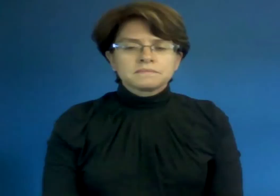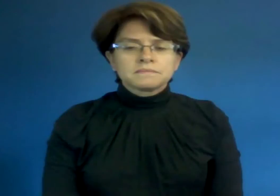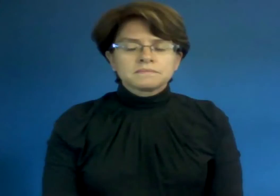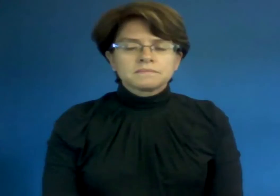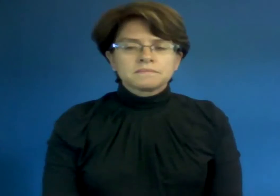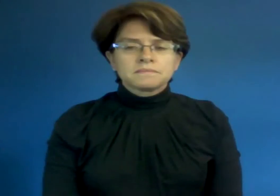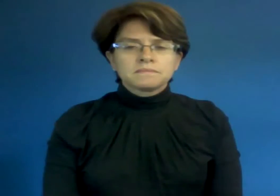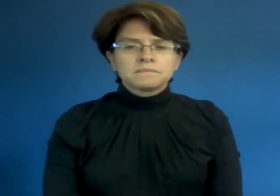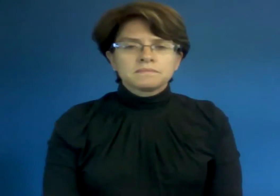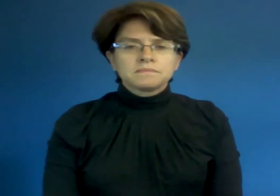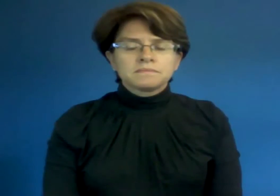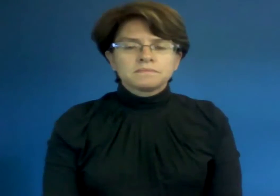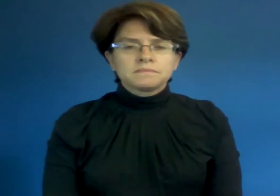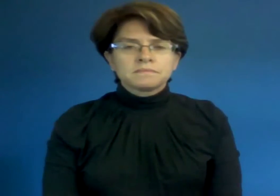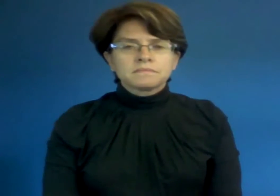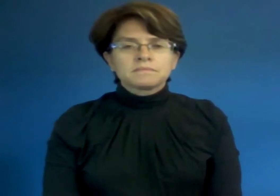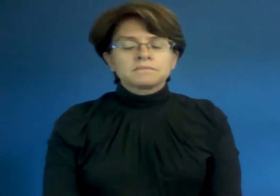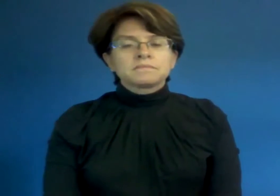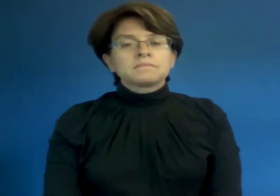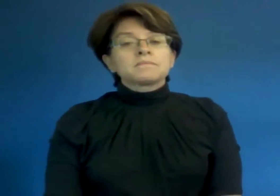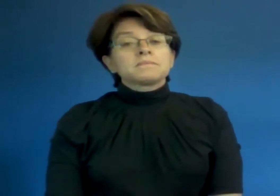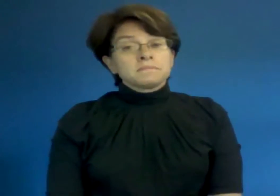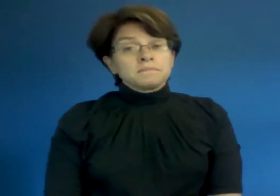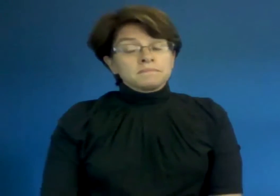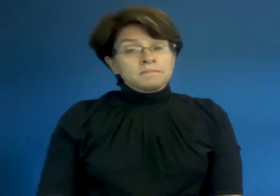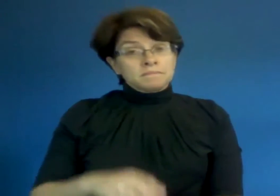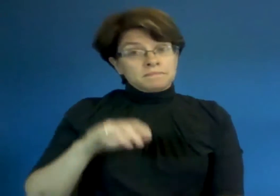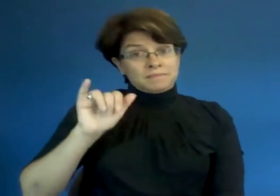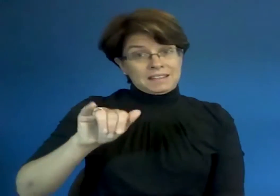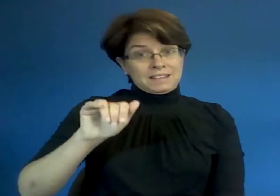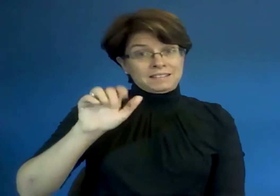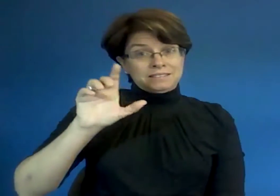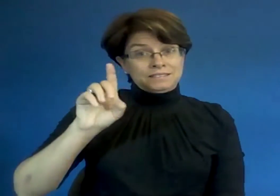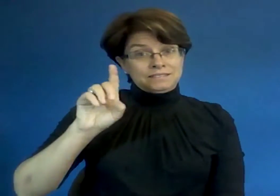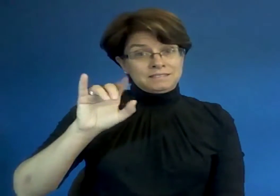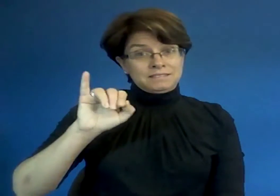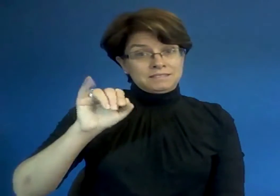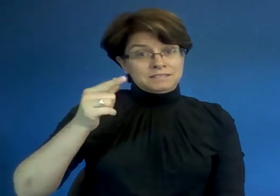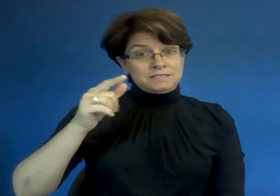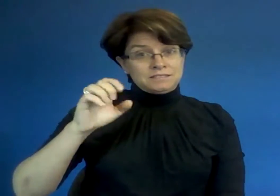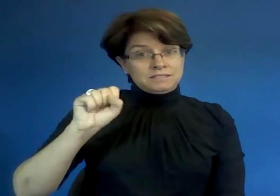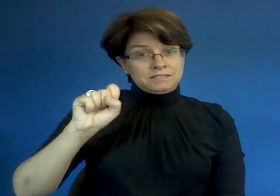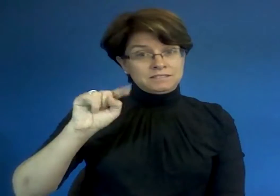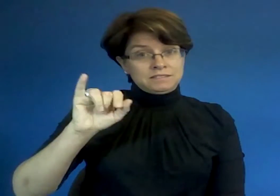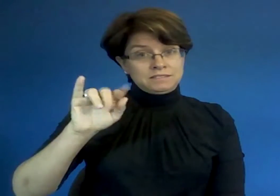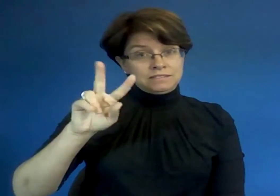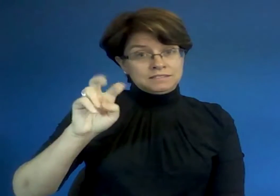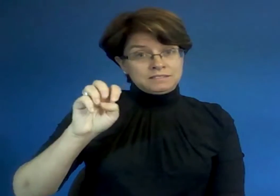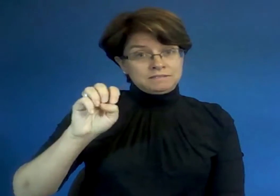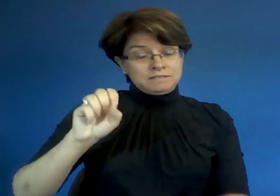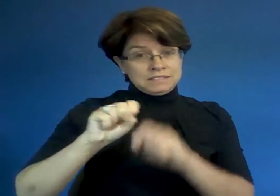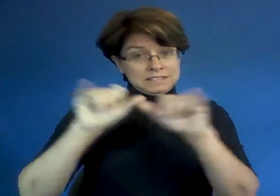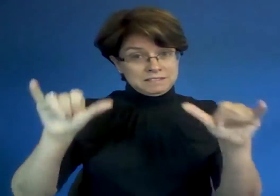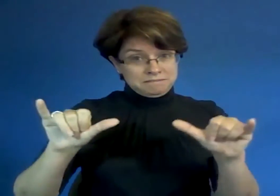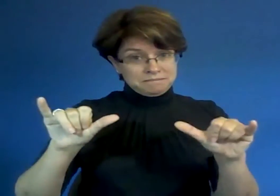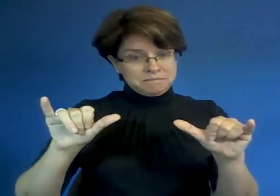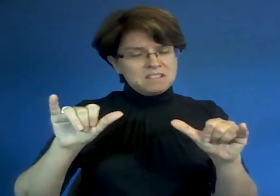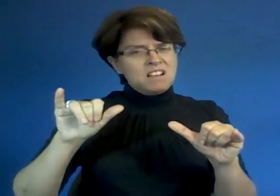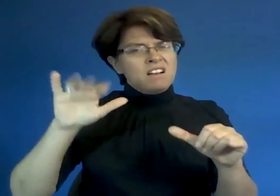and beverages into smaller, more useful particles that are actually usable by your body. The third function of the